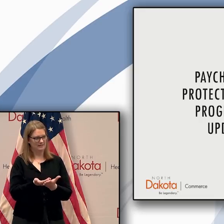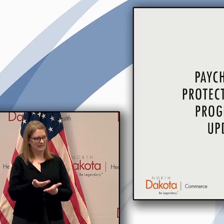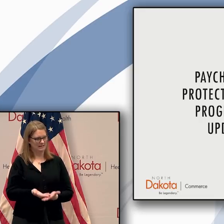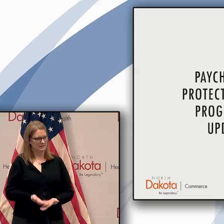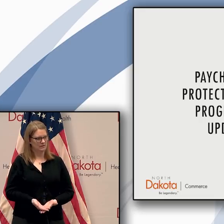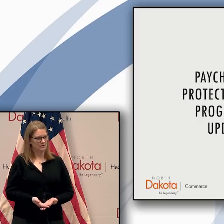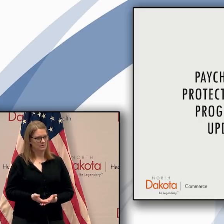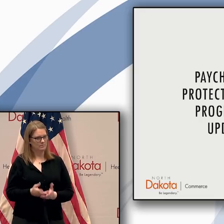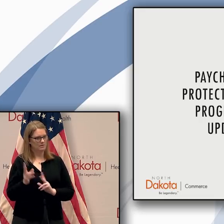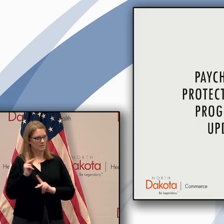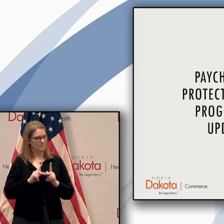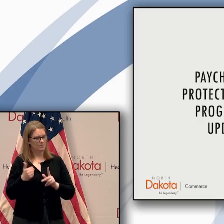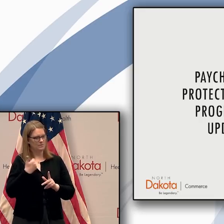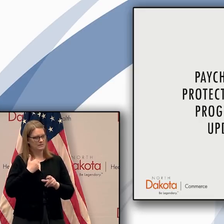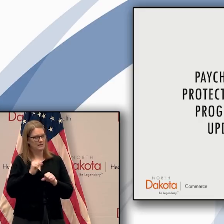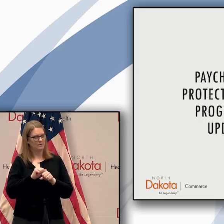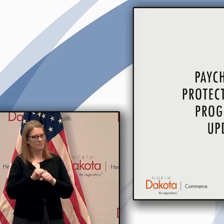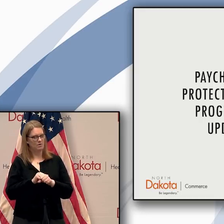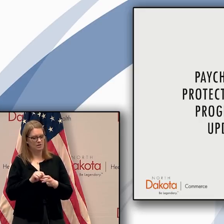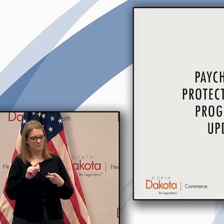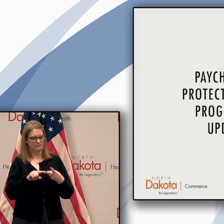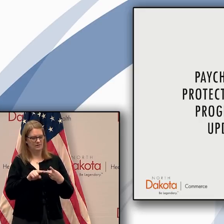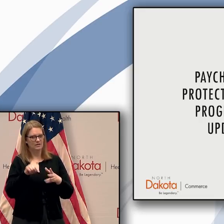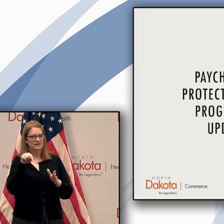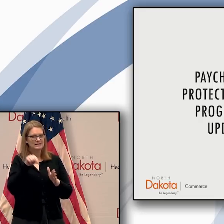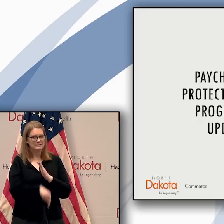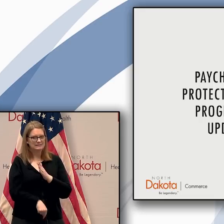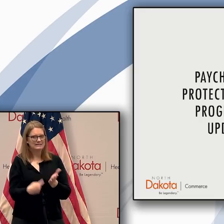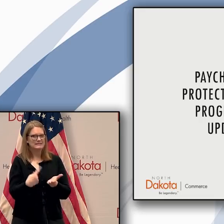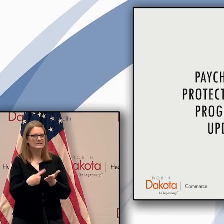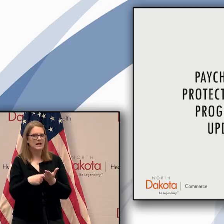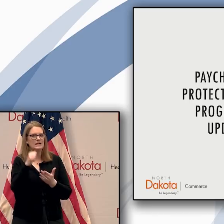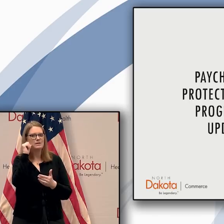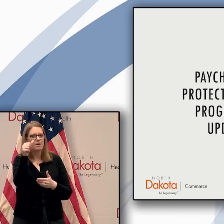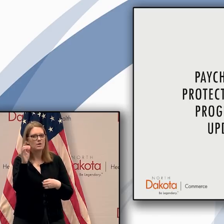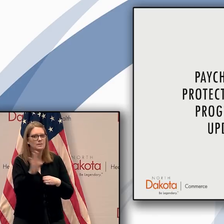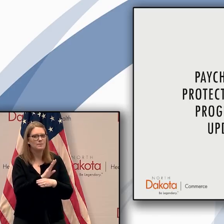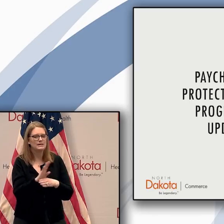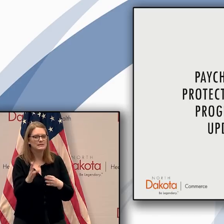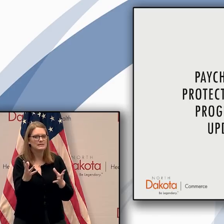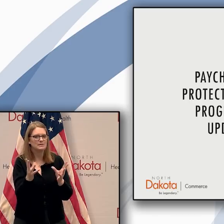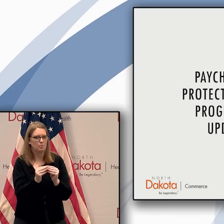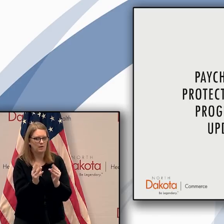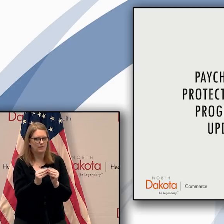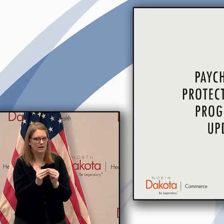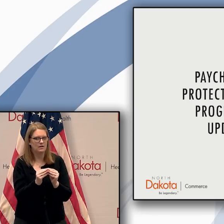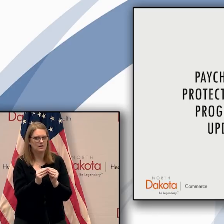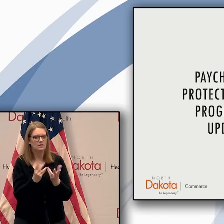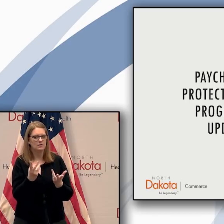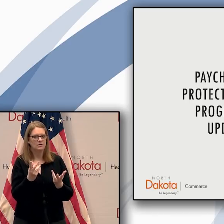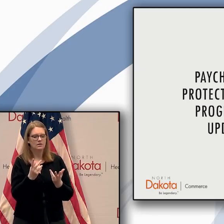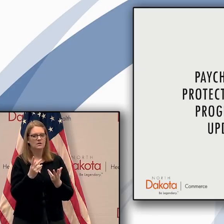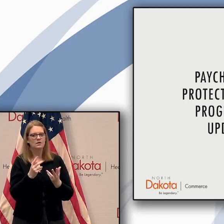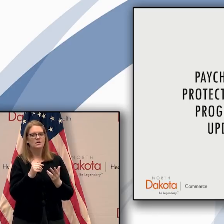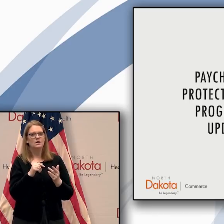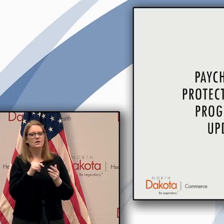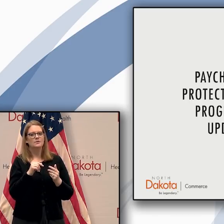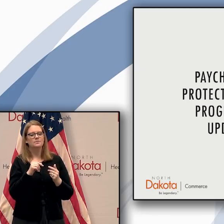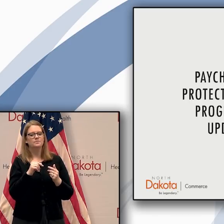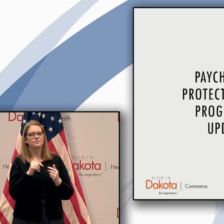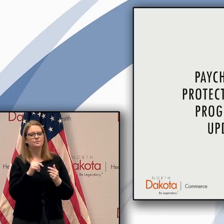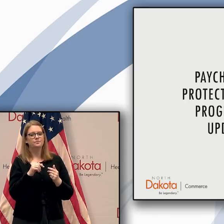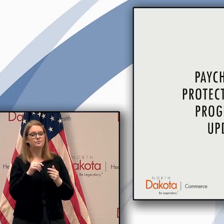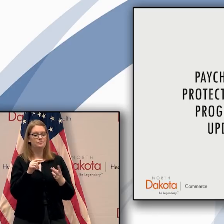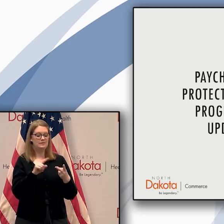which we will be discussing in more detail at tomorrow's business briefing, and I will share the details about that call in a moment.